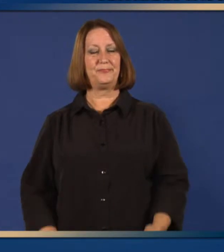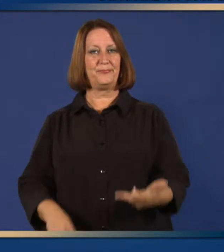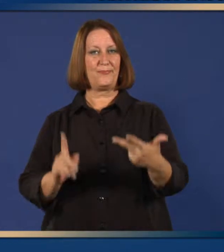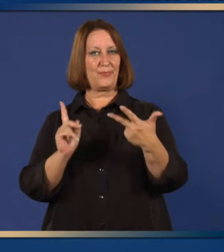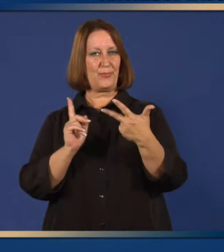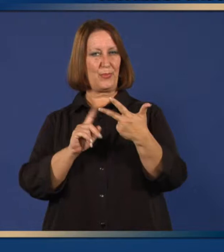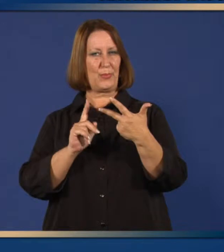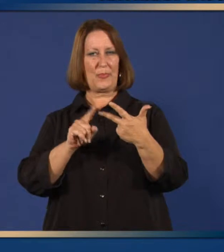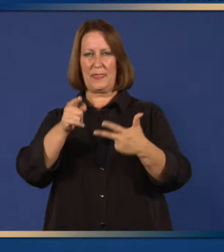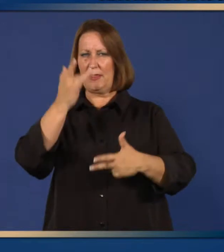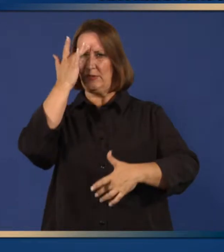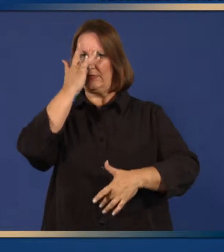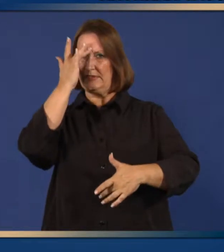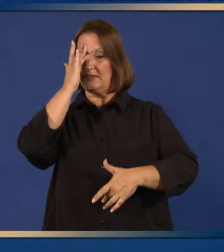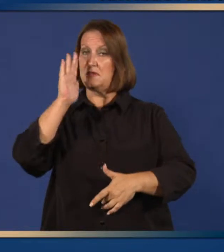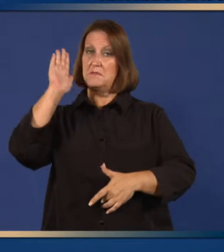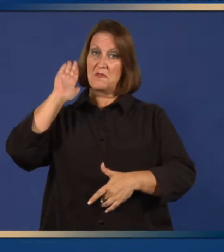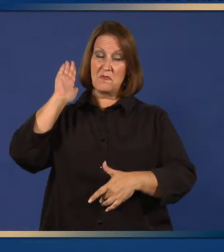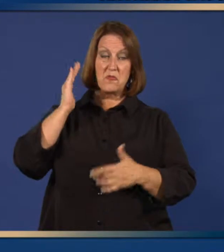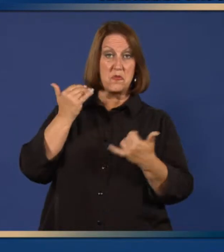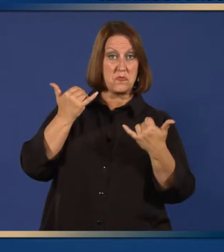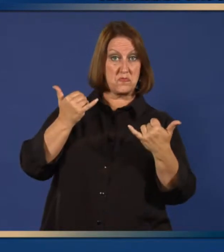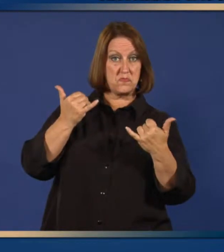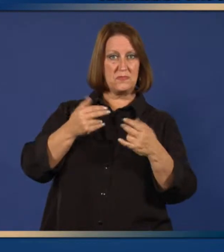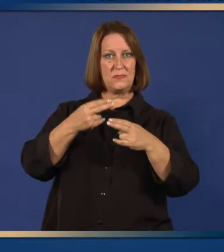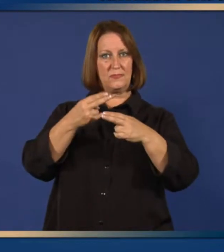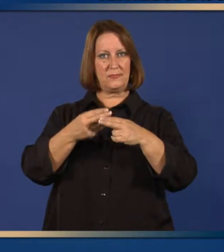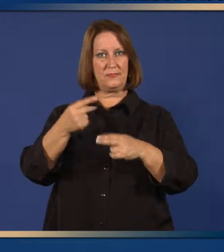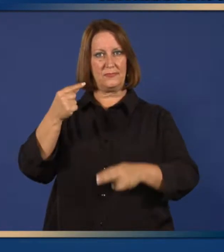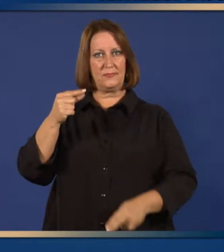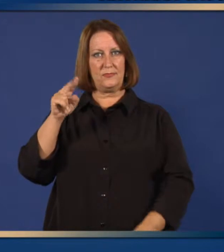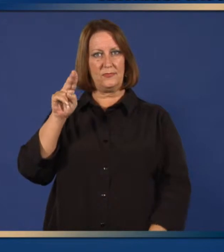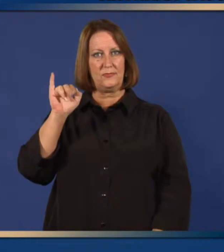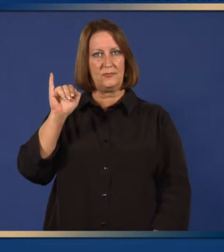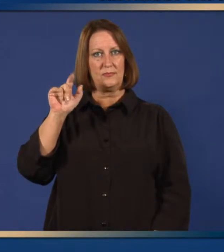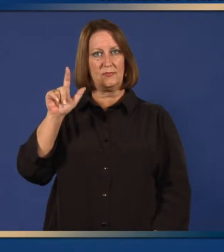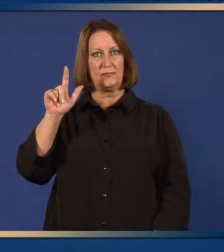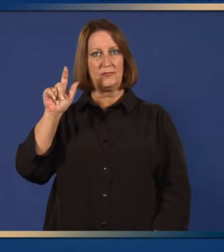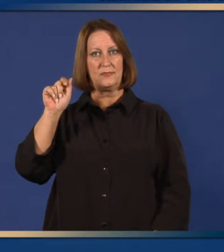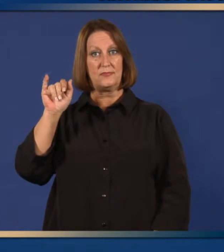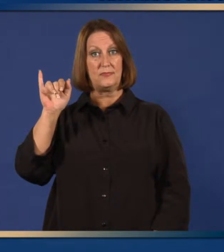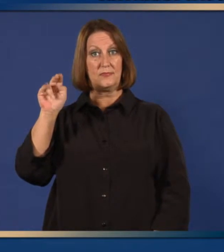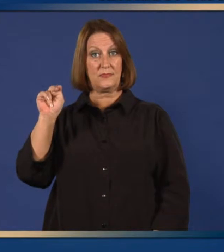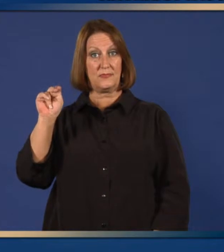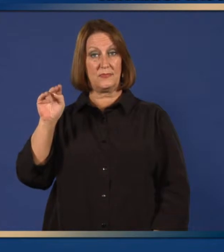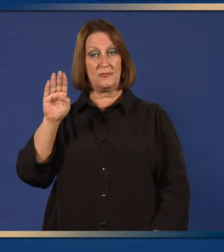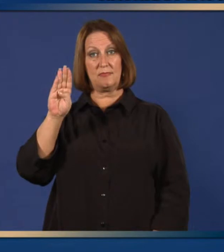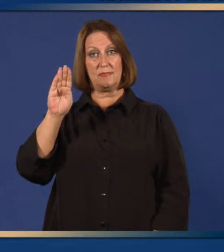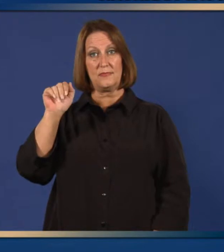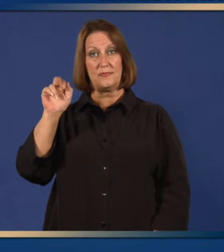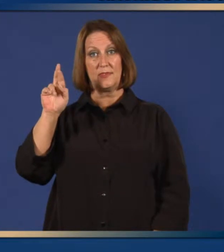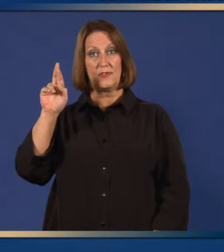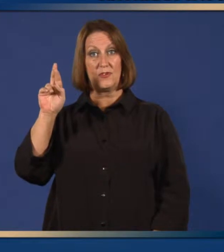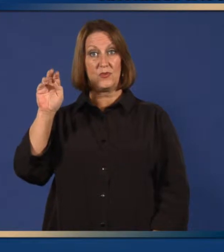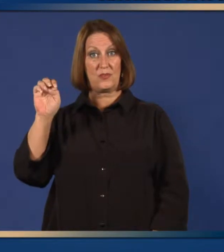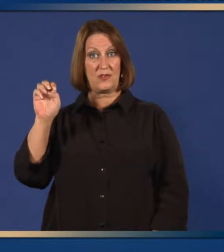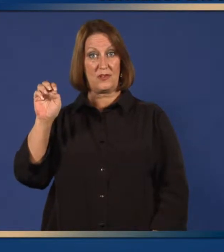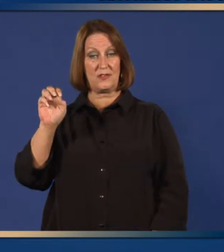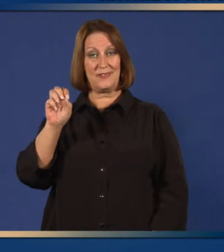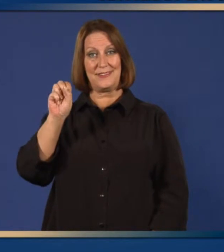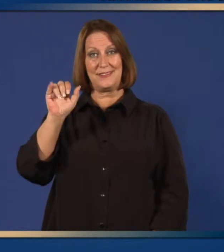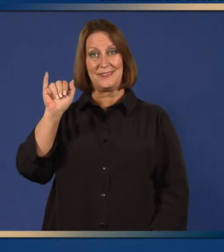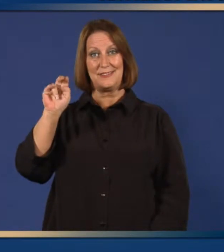If you have ever had Guillain Barré syndrome, or GBS, your provider might